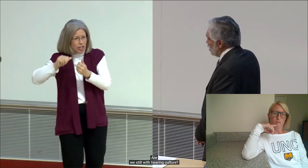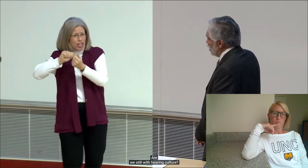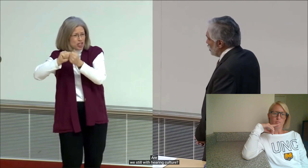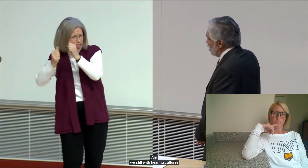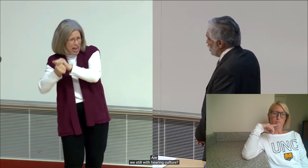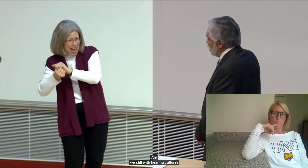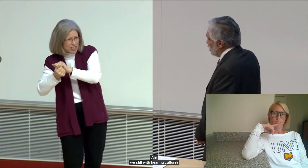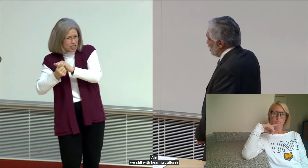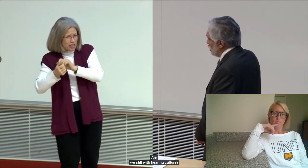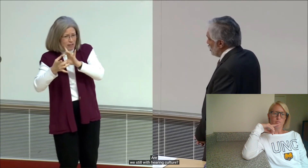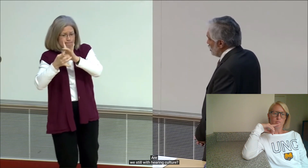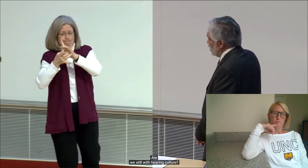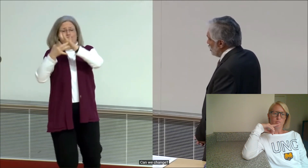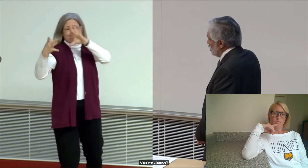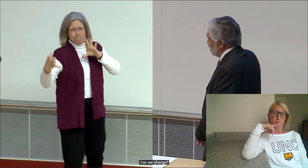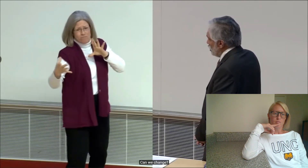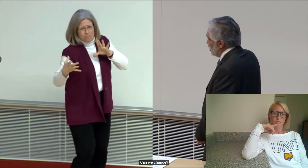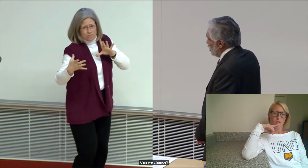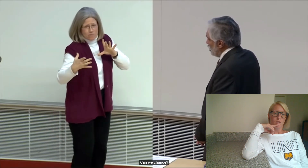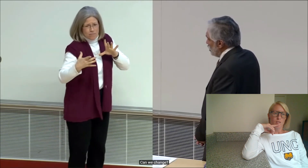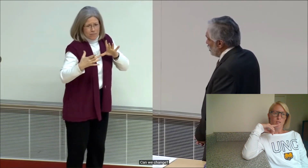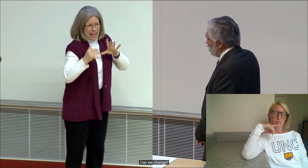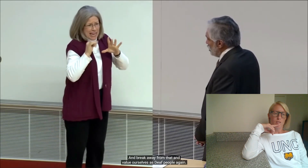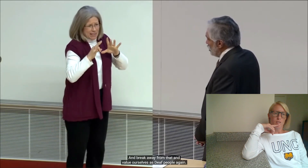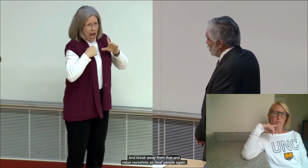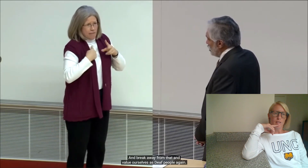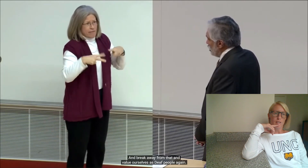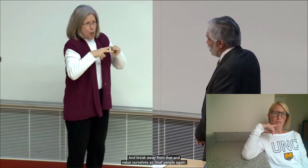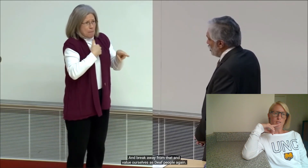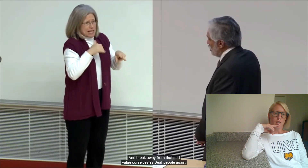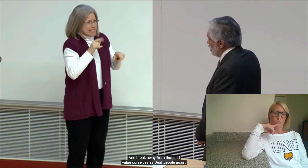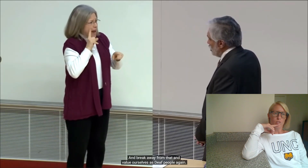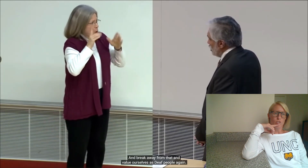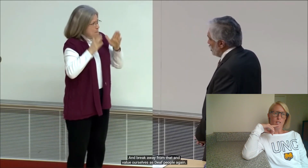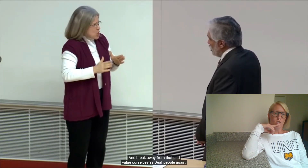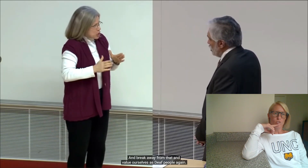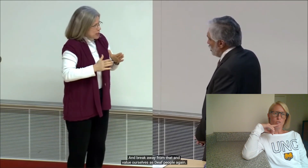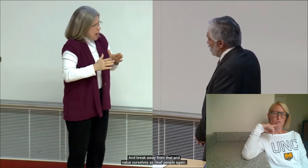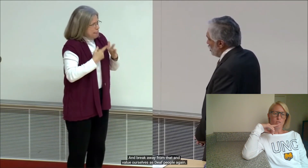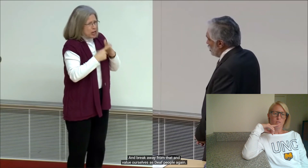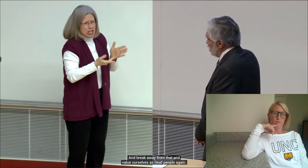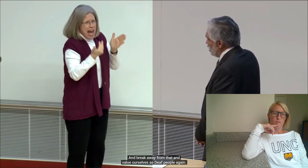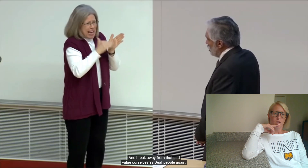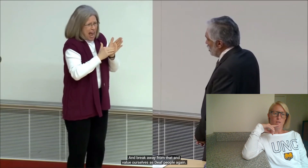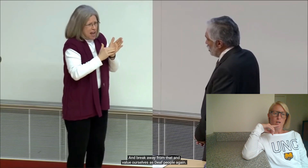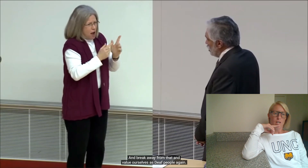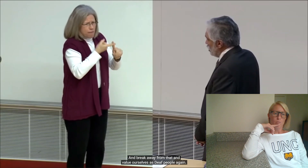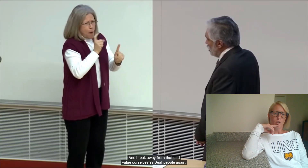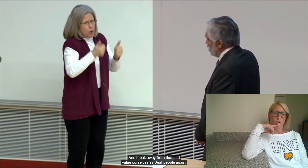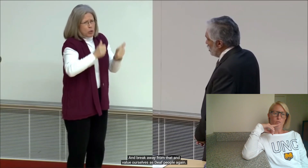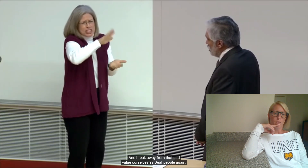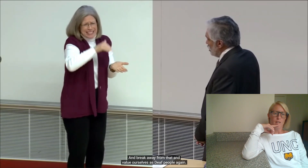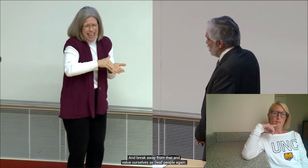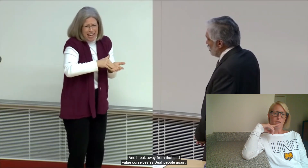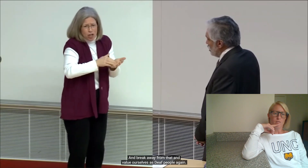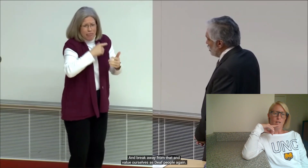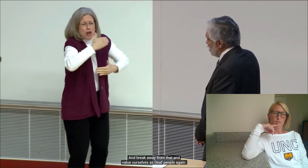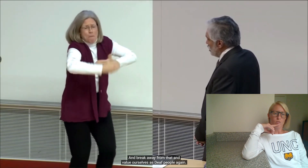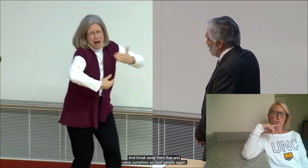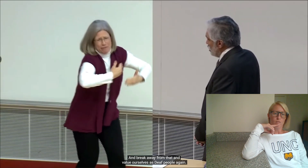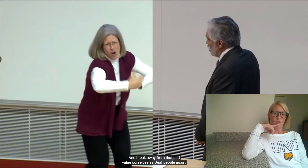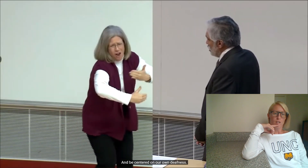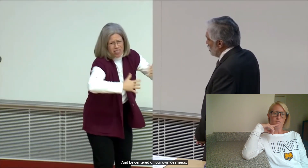hearing culture? Can we change and break away from that and value ourselves as deaf people